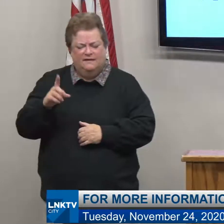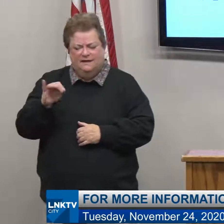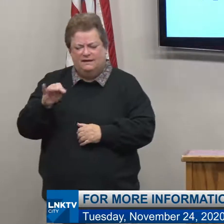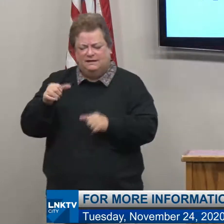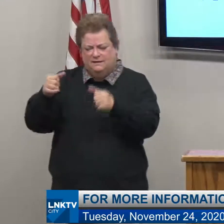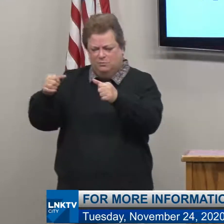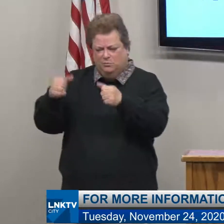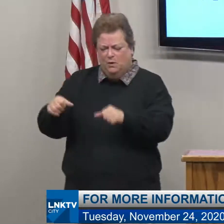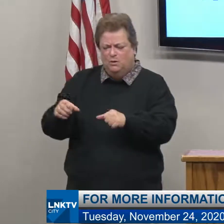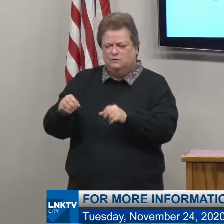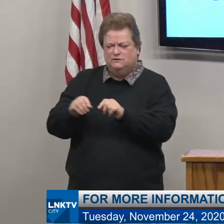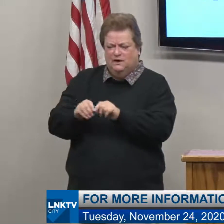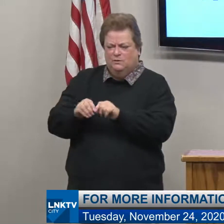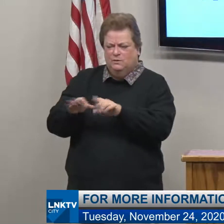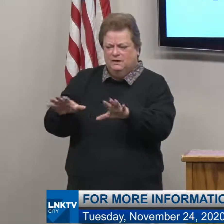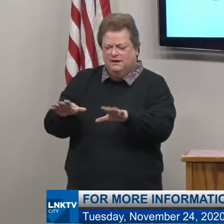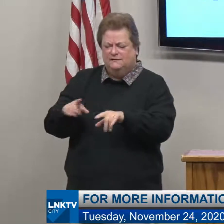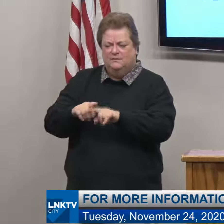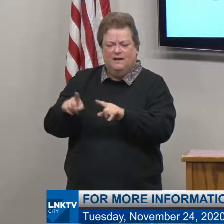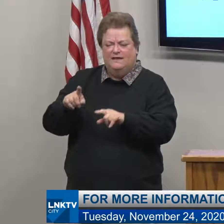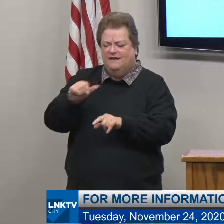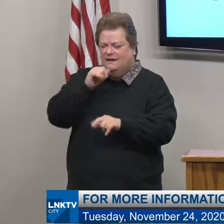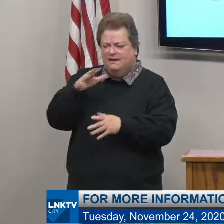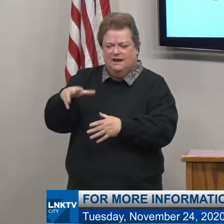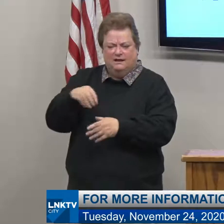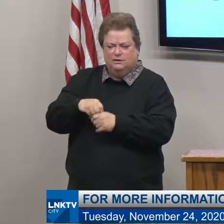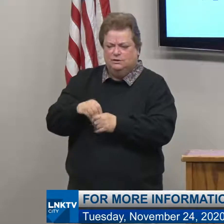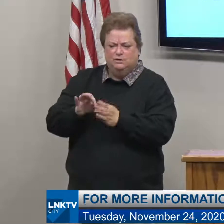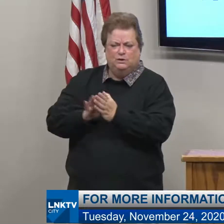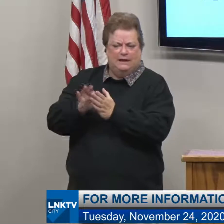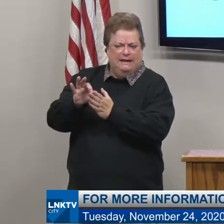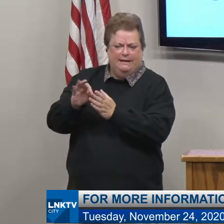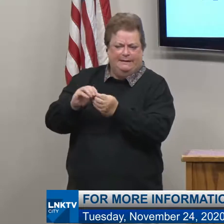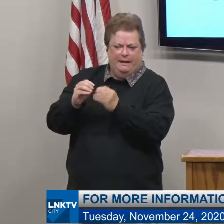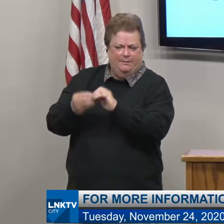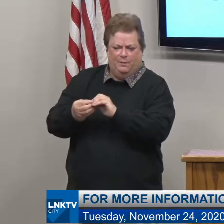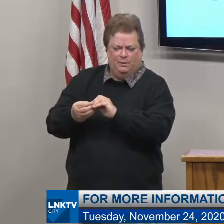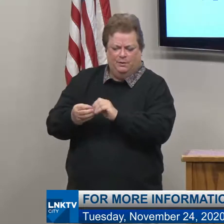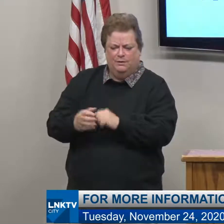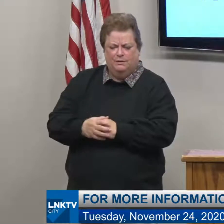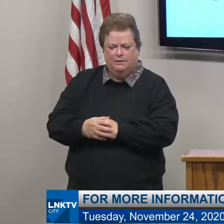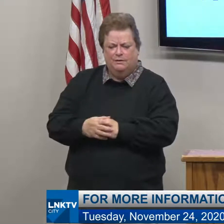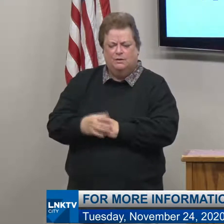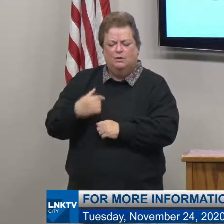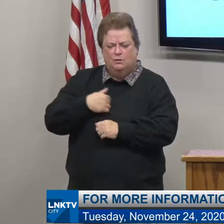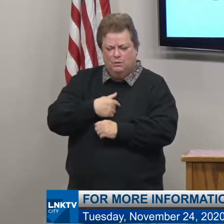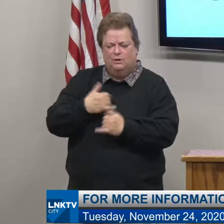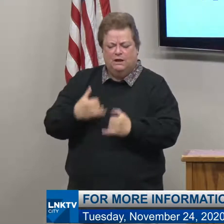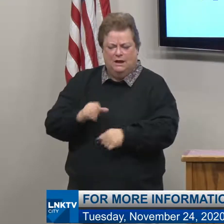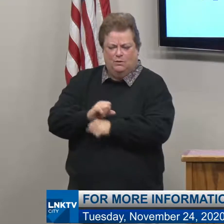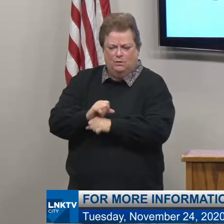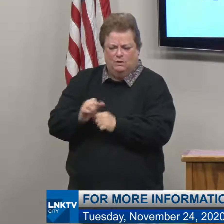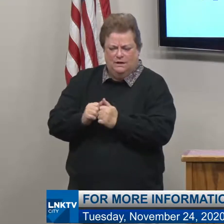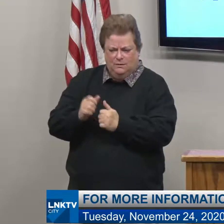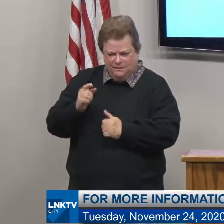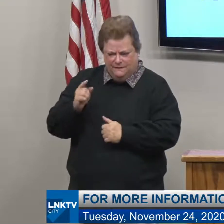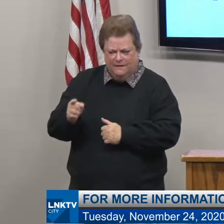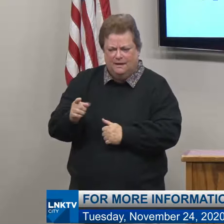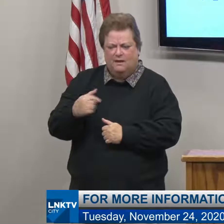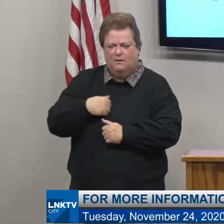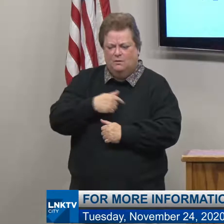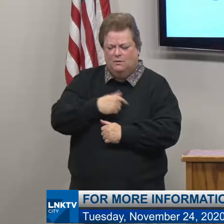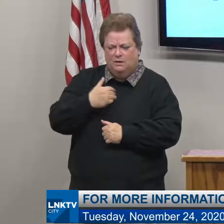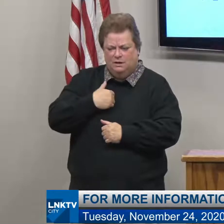posted, and they did not reveal a case count in there. But we're working with them, and we know that there are